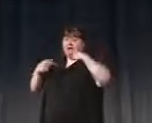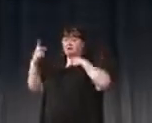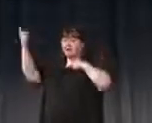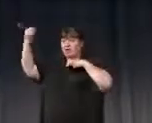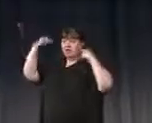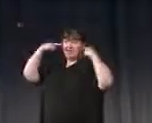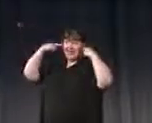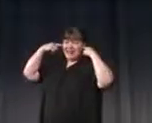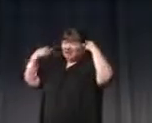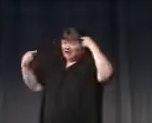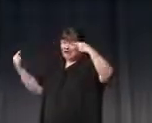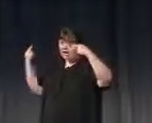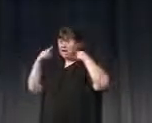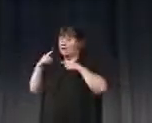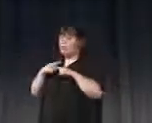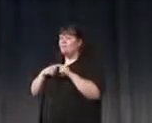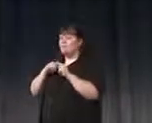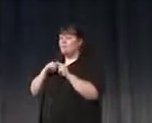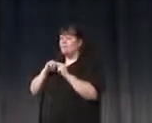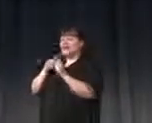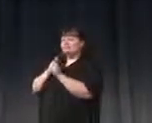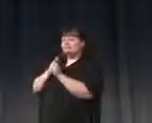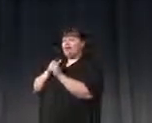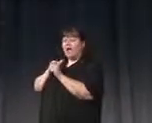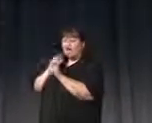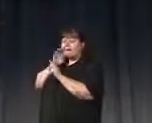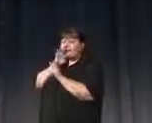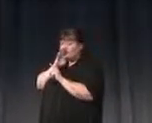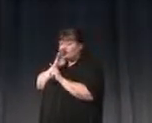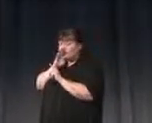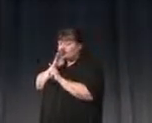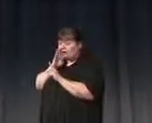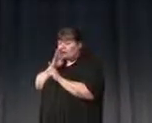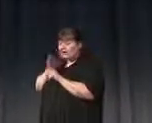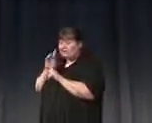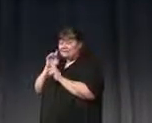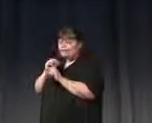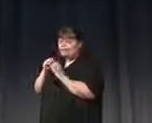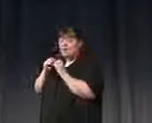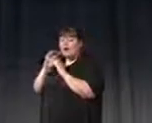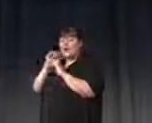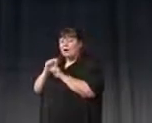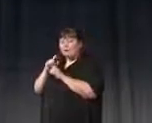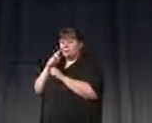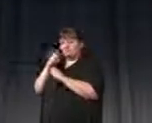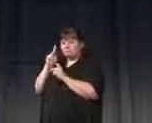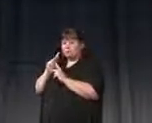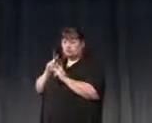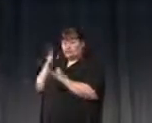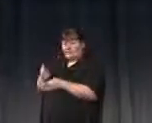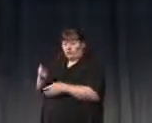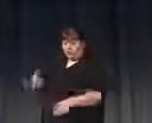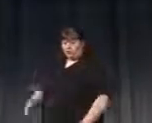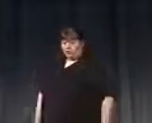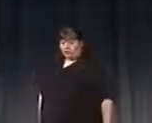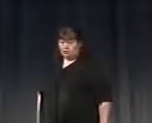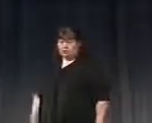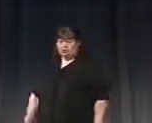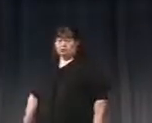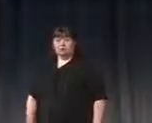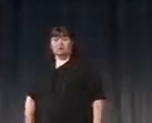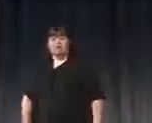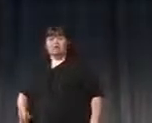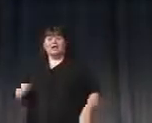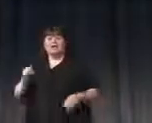room. But in the case where the listener is closer, the direct sound will be higher in amplitude because the person is right there. In the case where